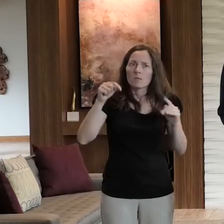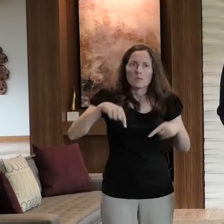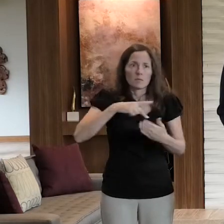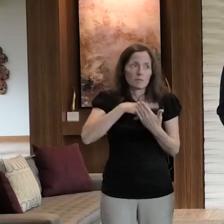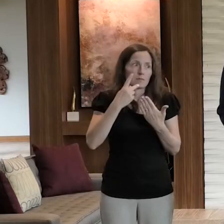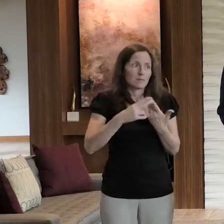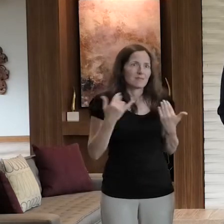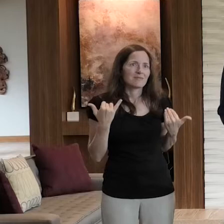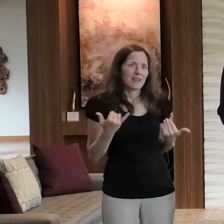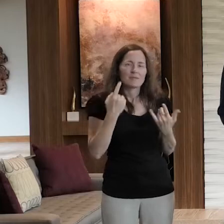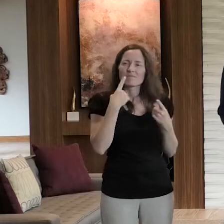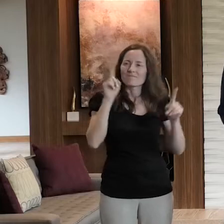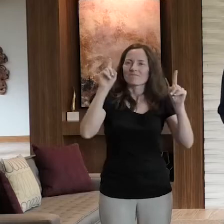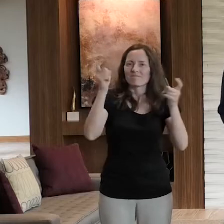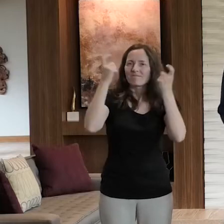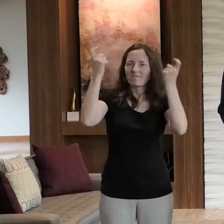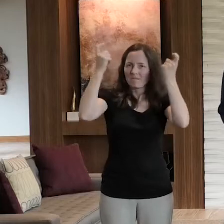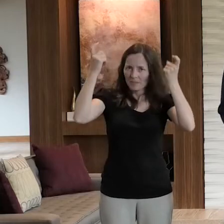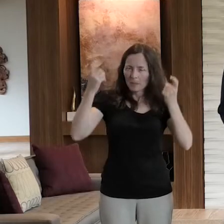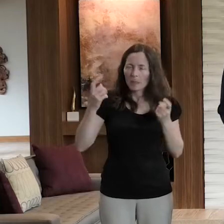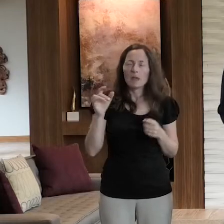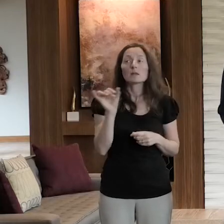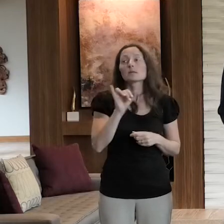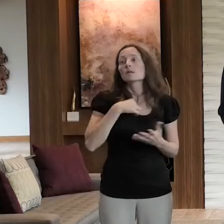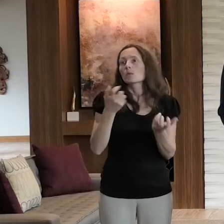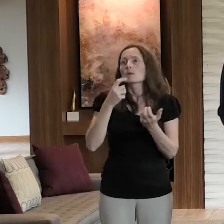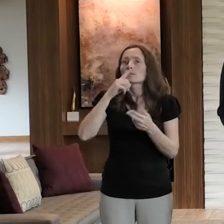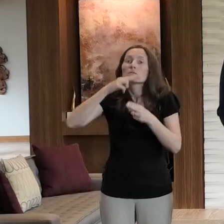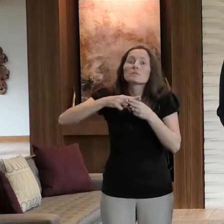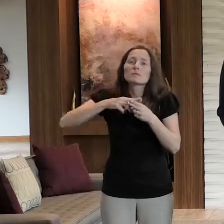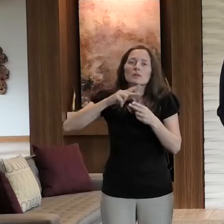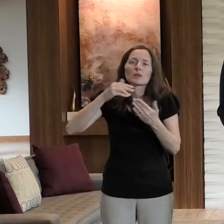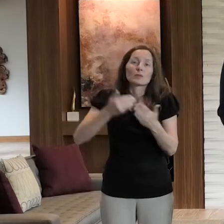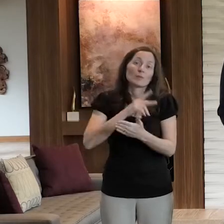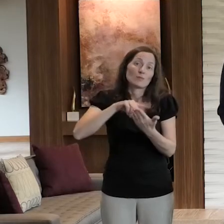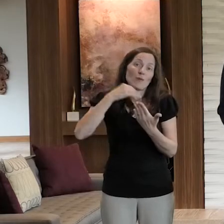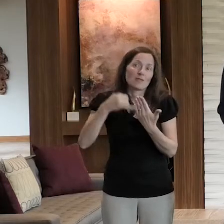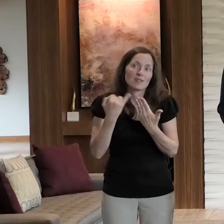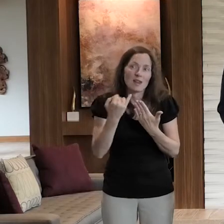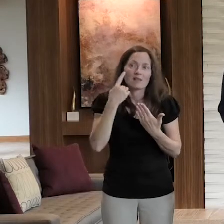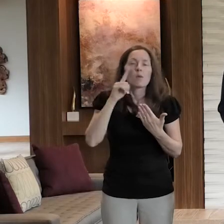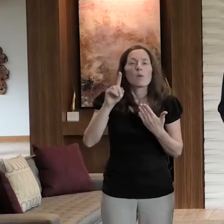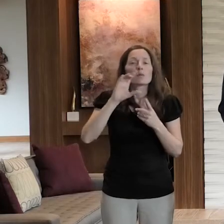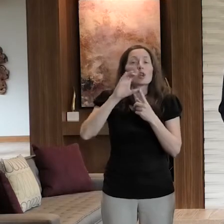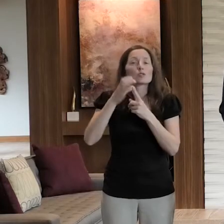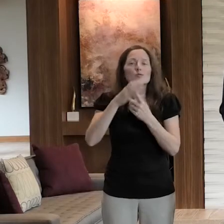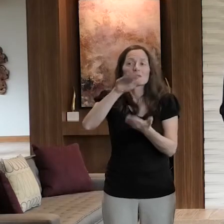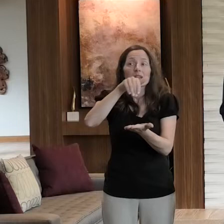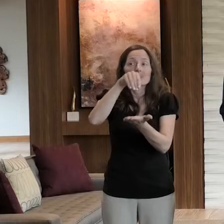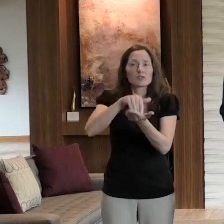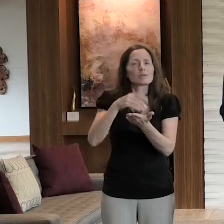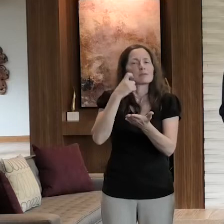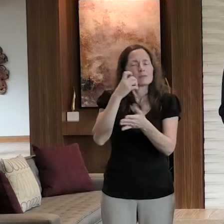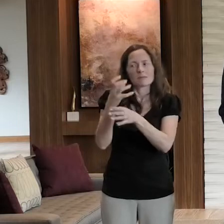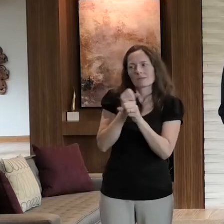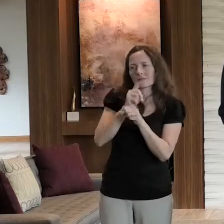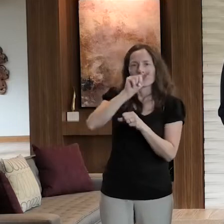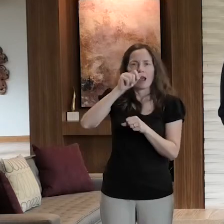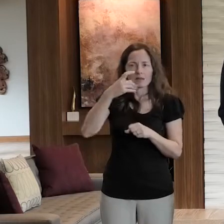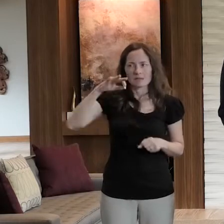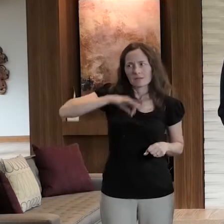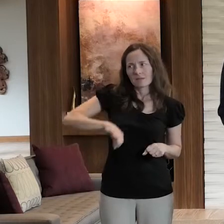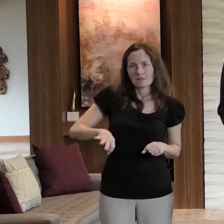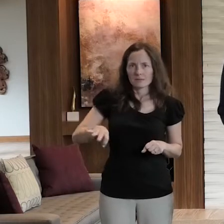mention, the project with the new cultural center, which just received its tax credits award. So that project, which is, and